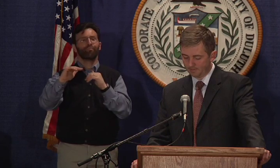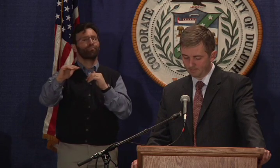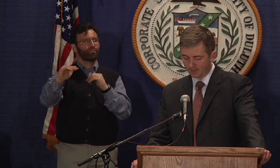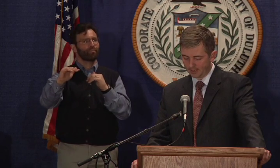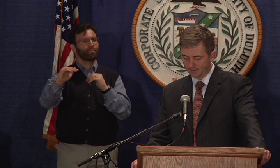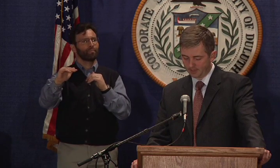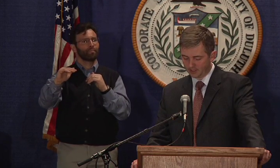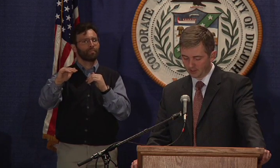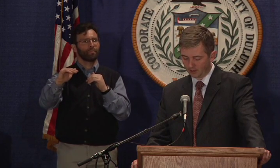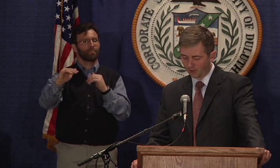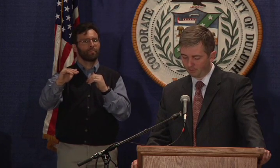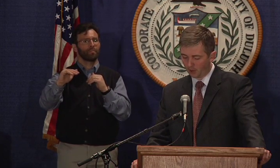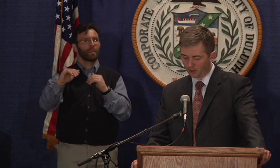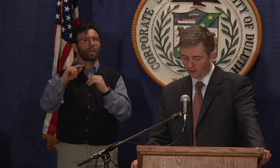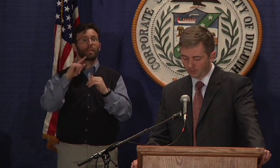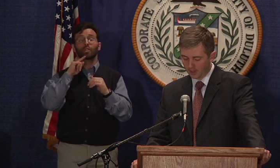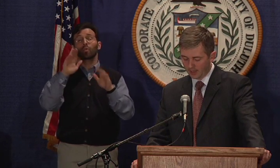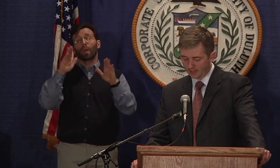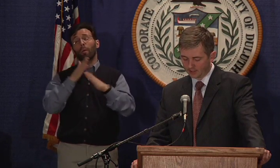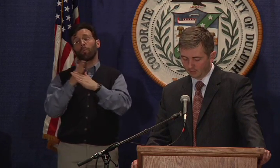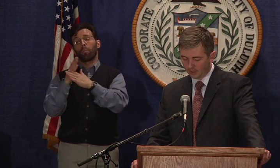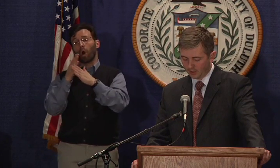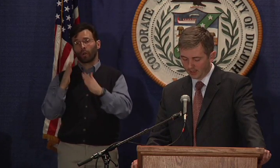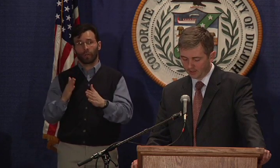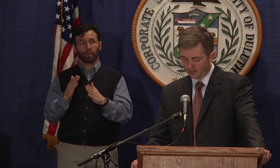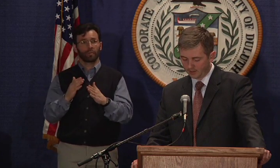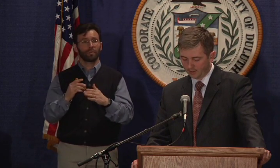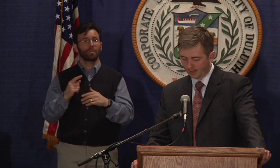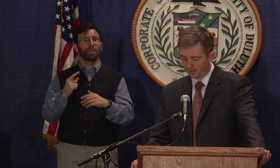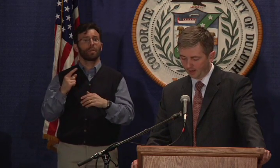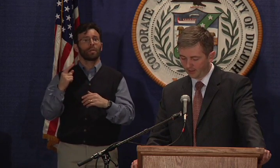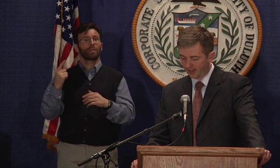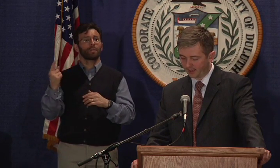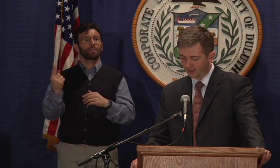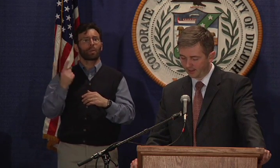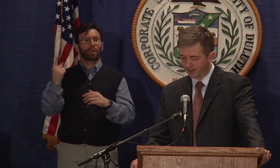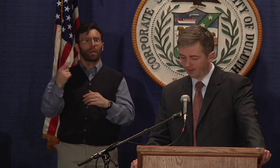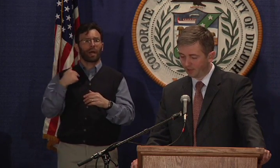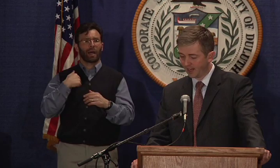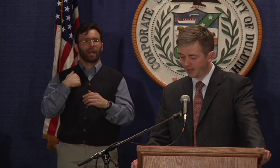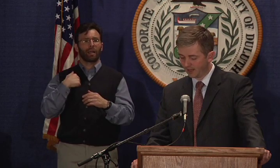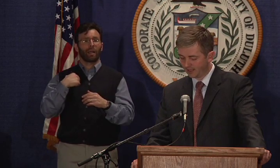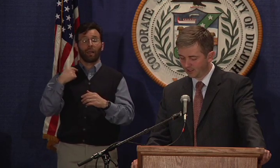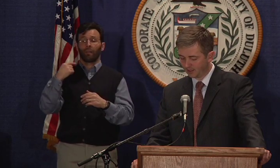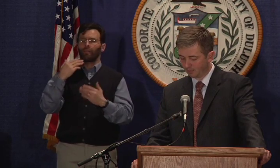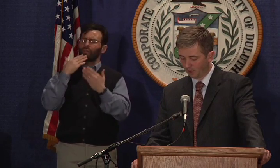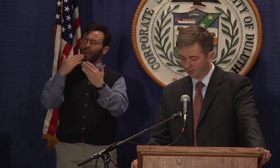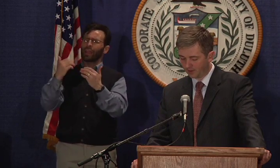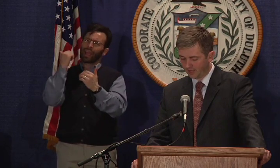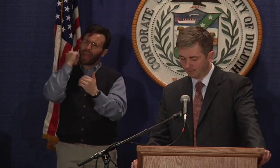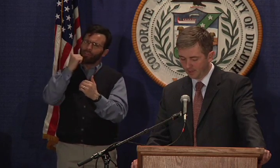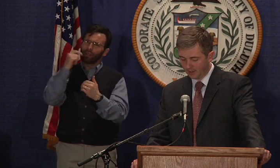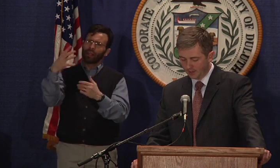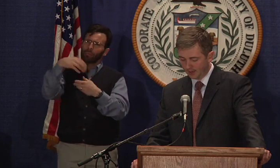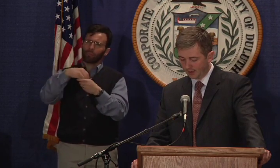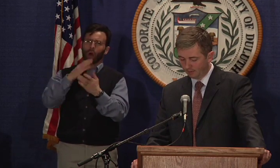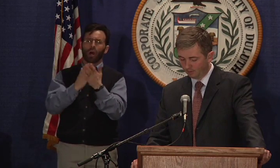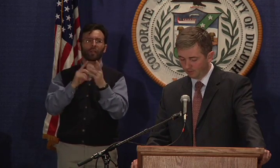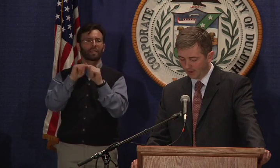and is a great partner and somebody that I thank every day that he's part of the